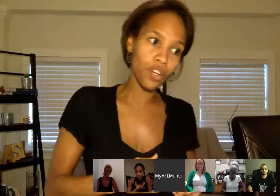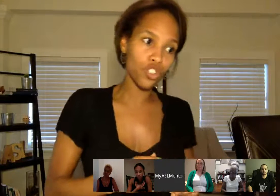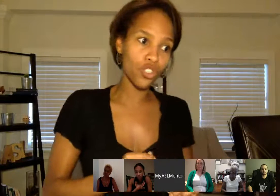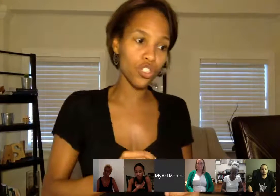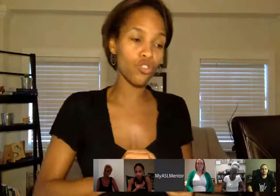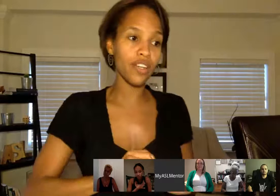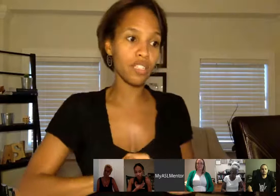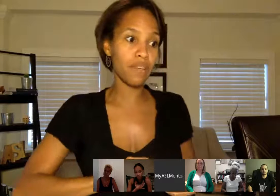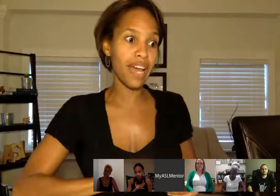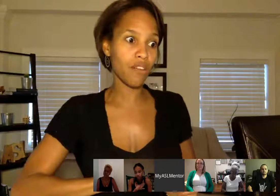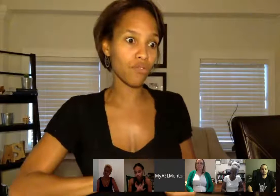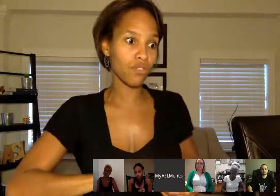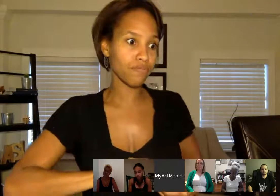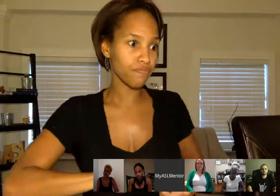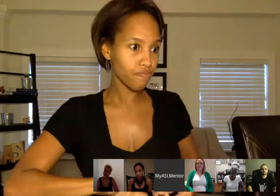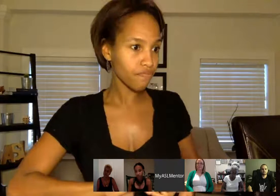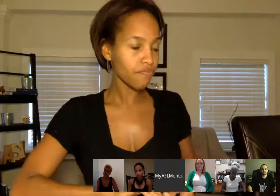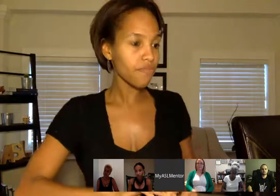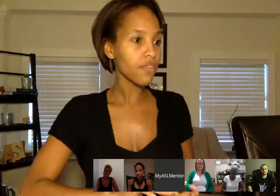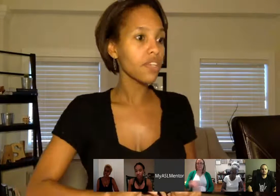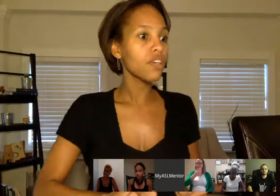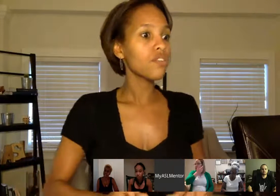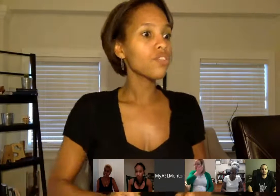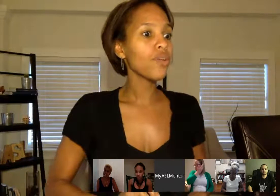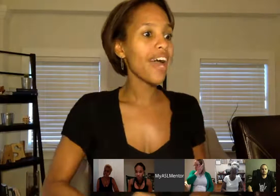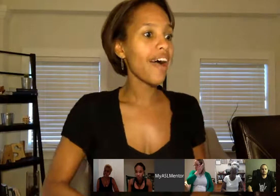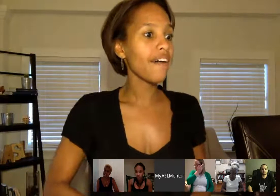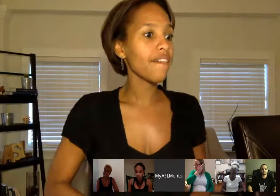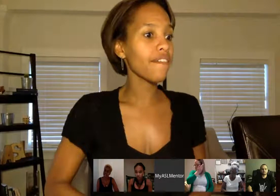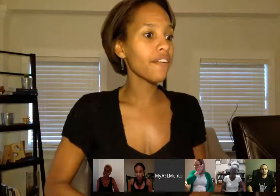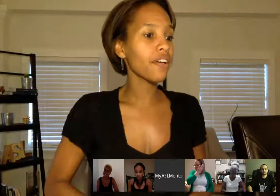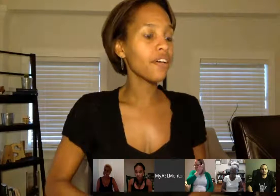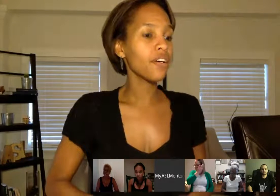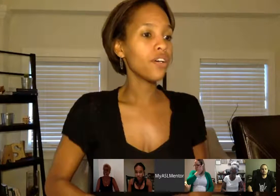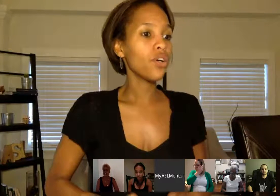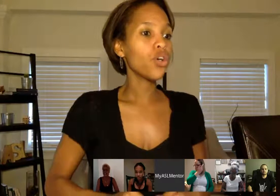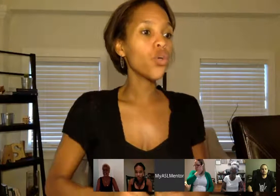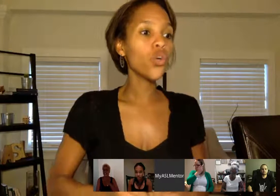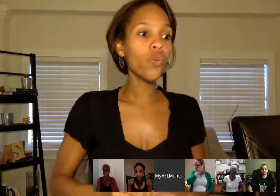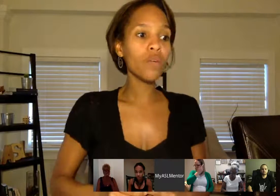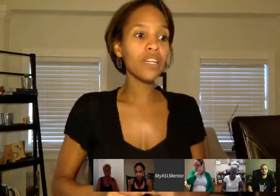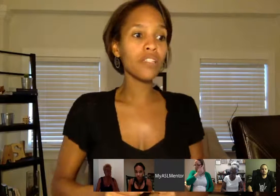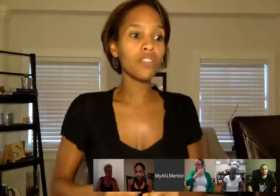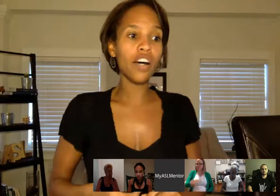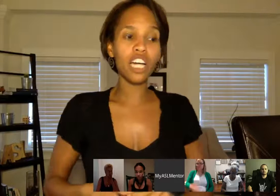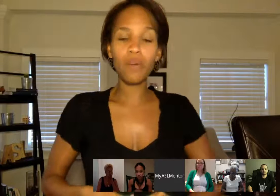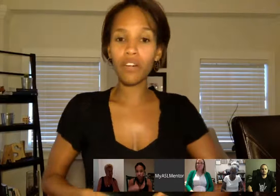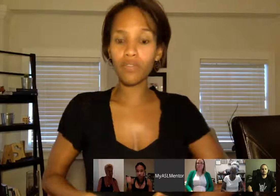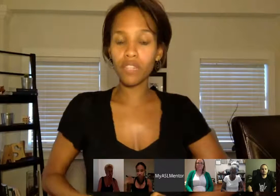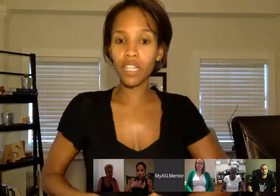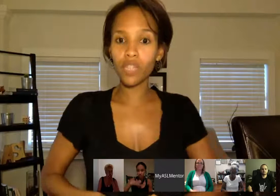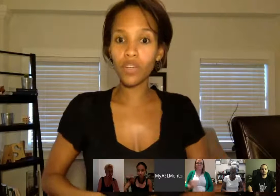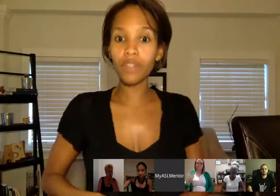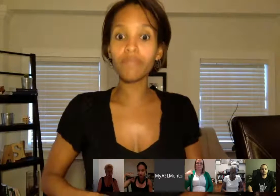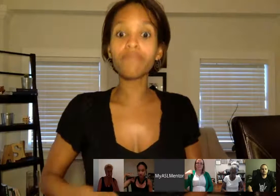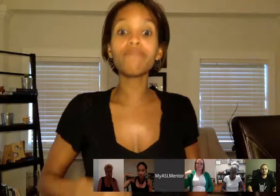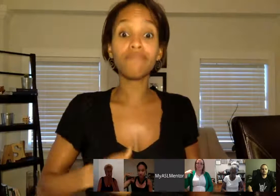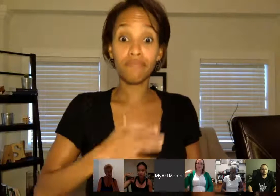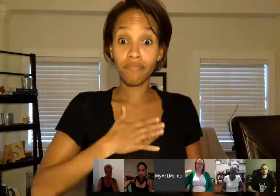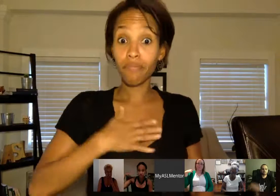accountability, which stressed me out. So we have who or what are we talking about in this